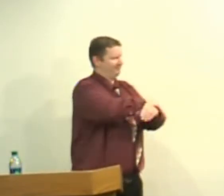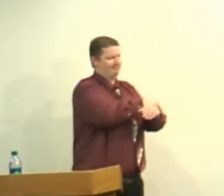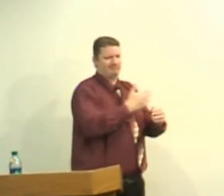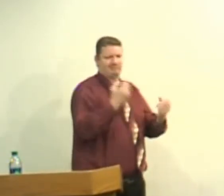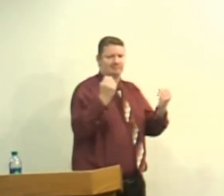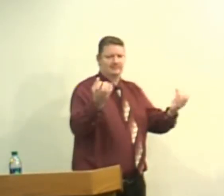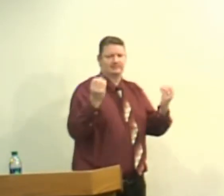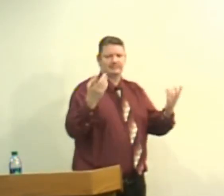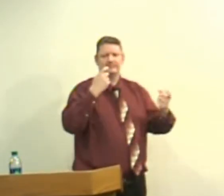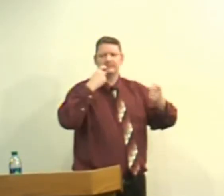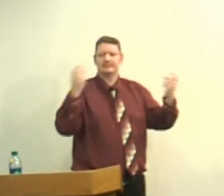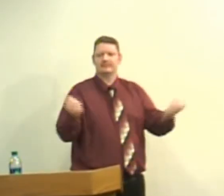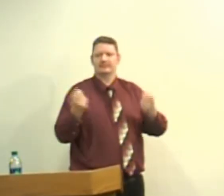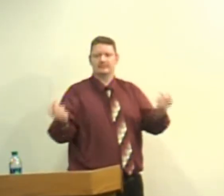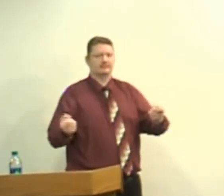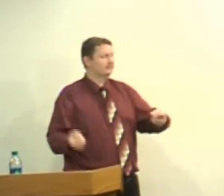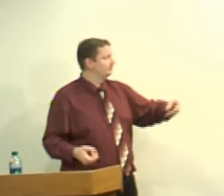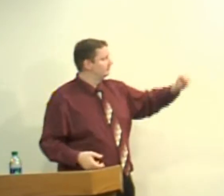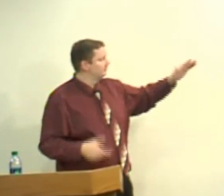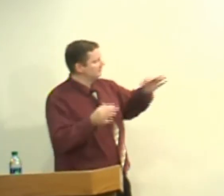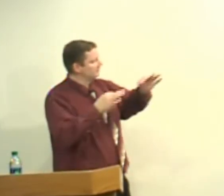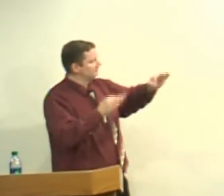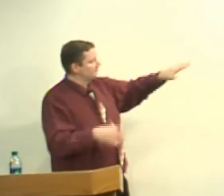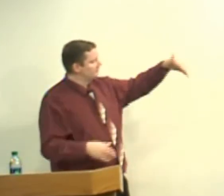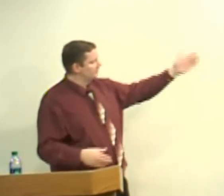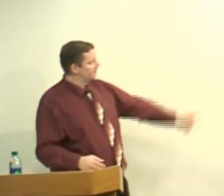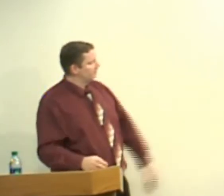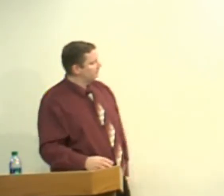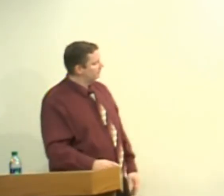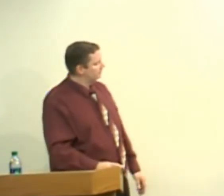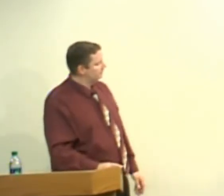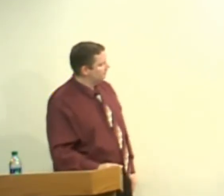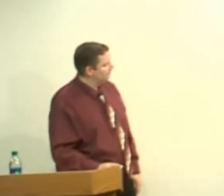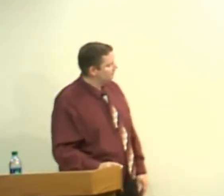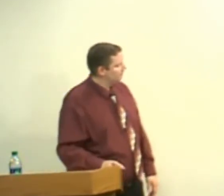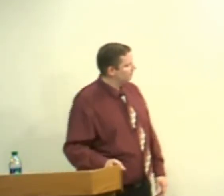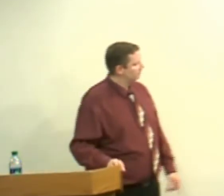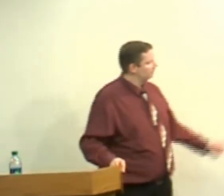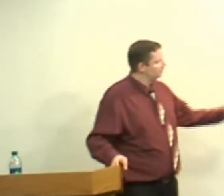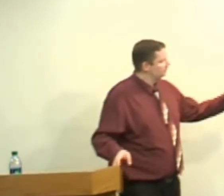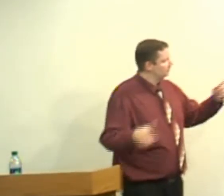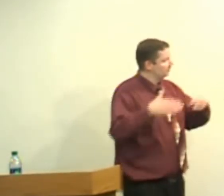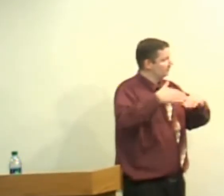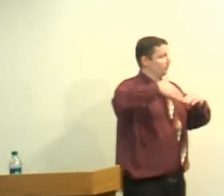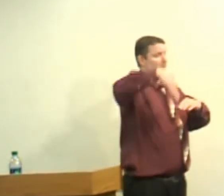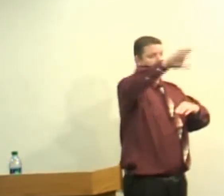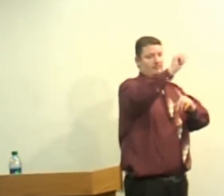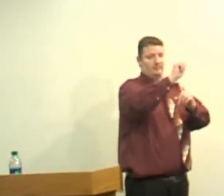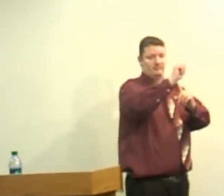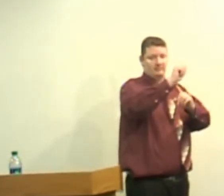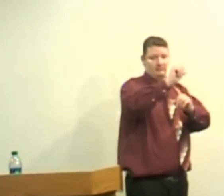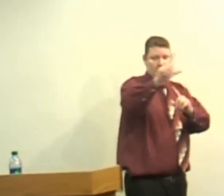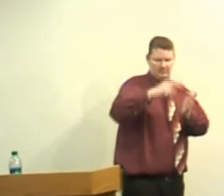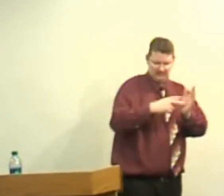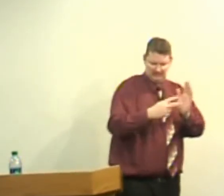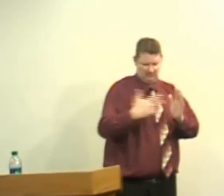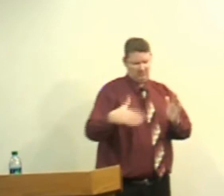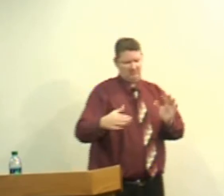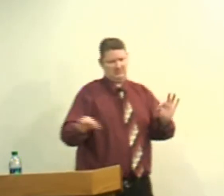Because love covers a multitude of sins. So above all,